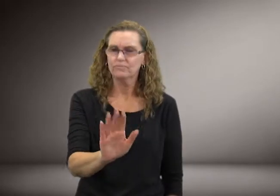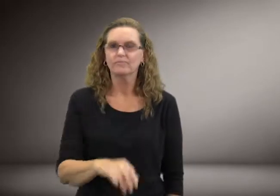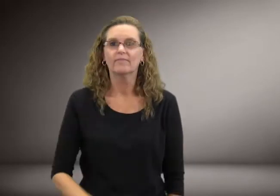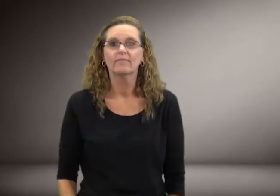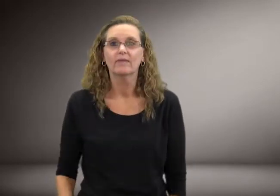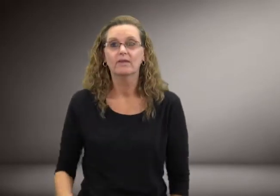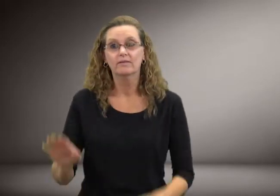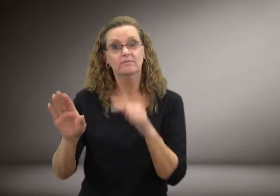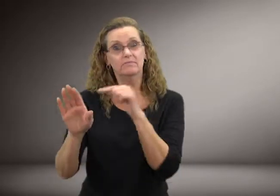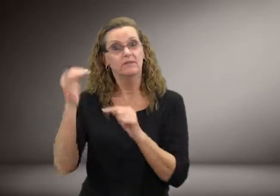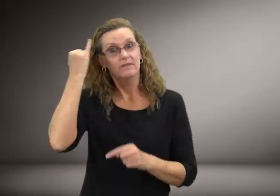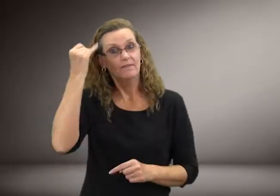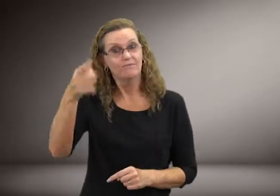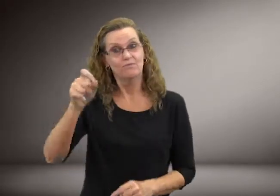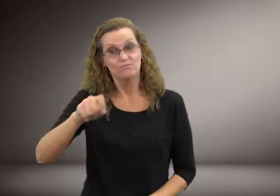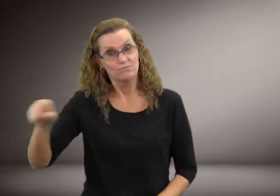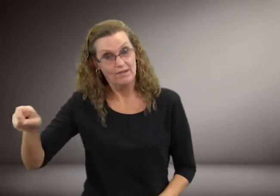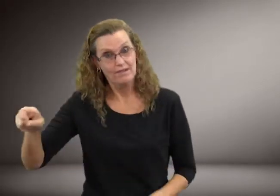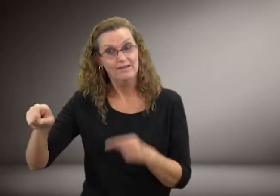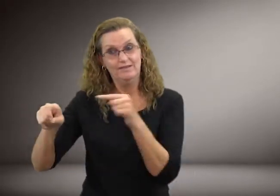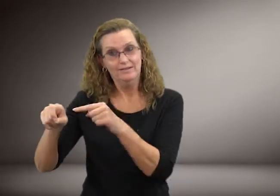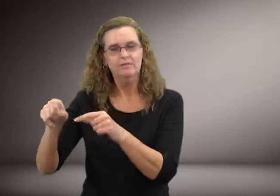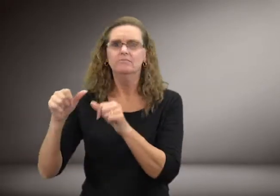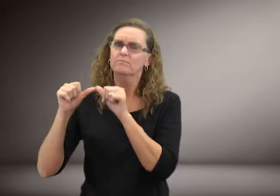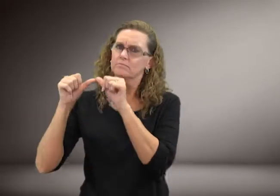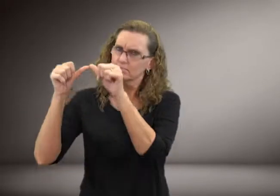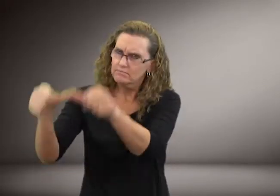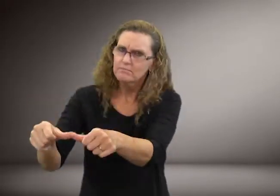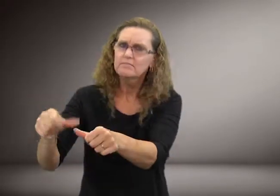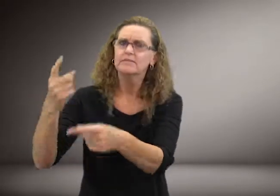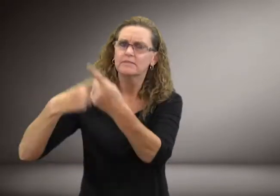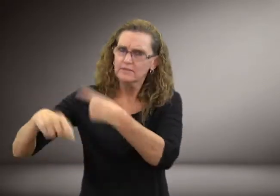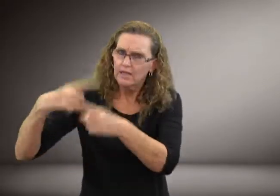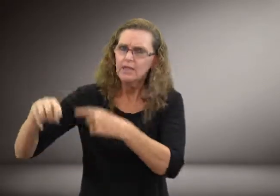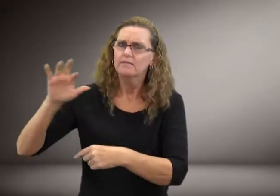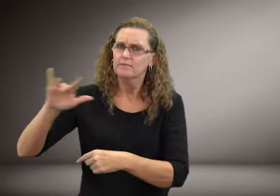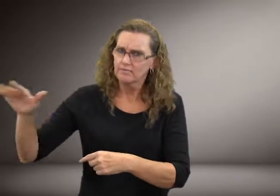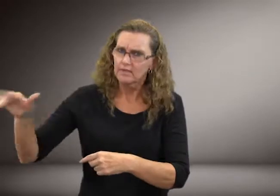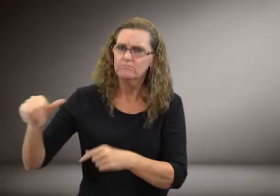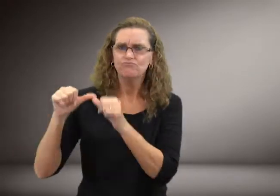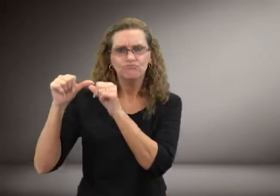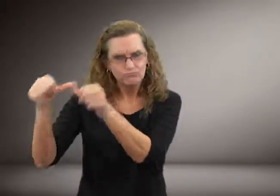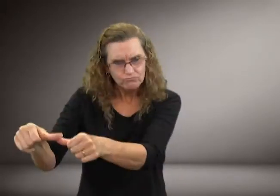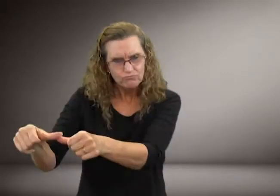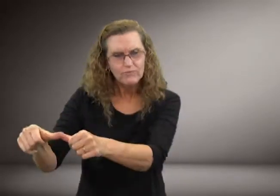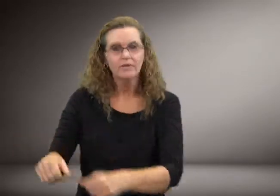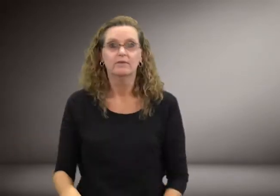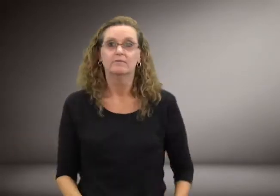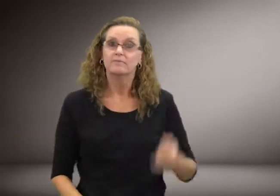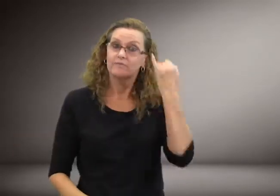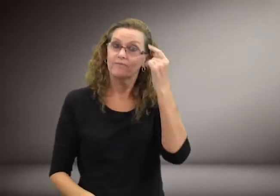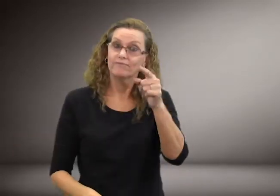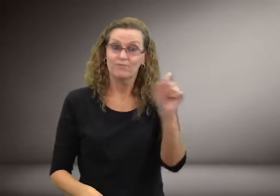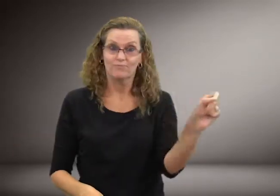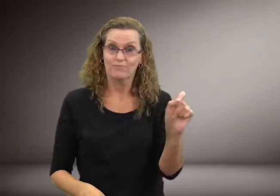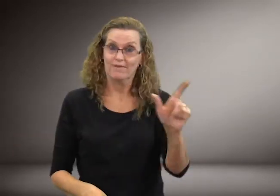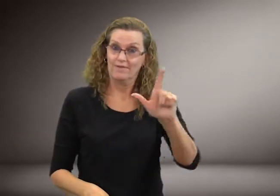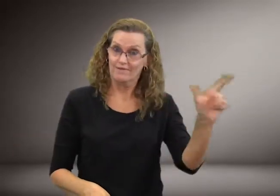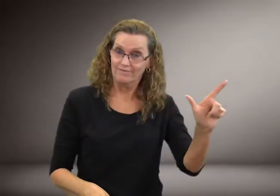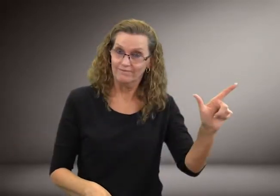That is not what you want to do. Again, if you write righty, sign with your right dominant hand and stick with it. If you